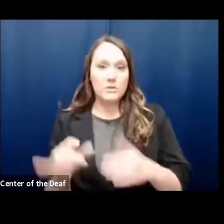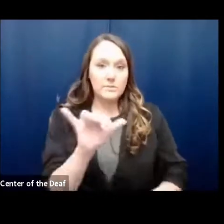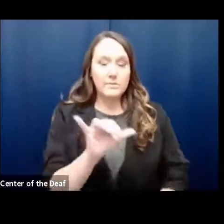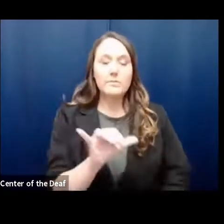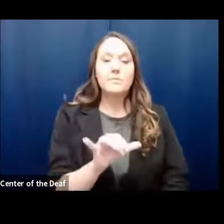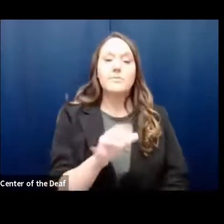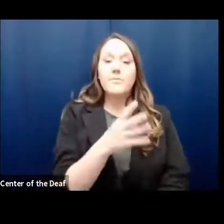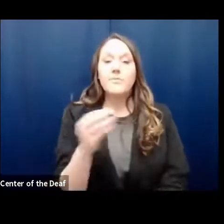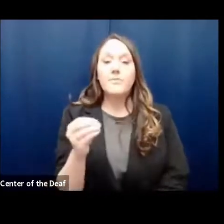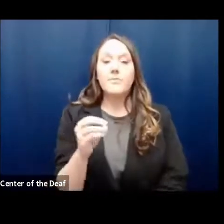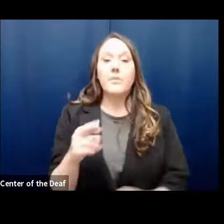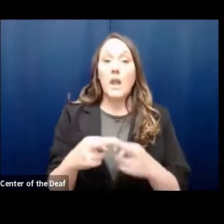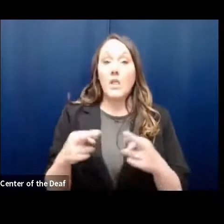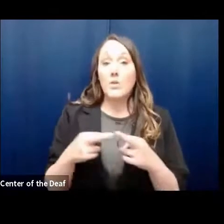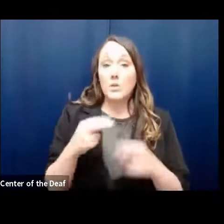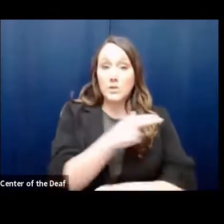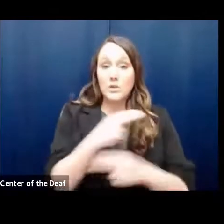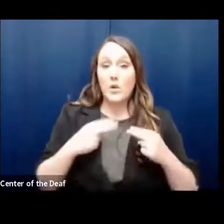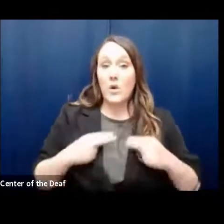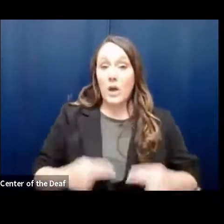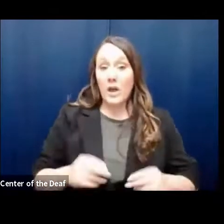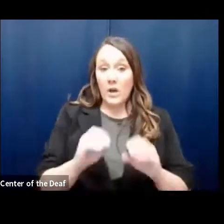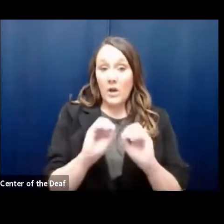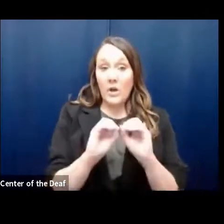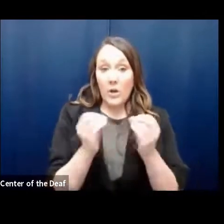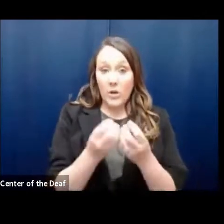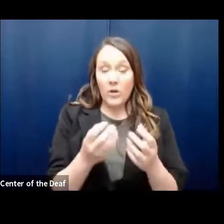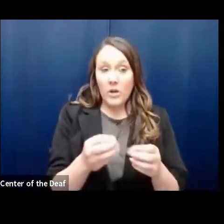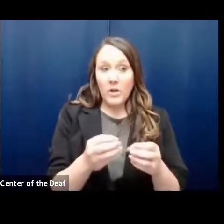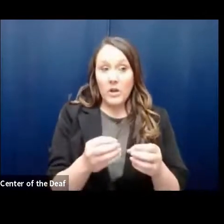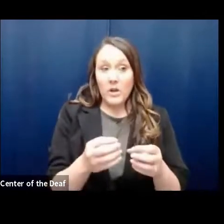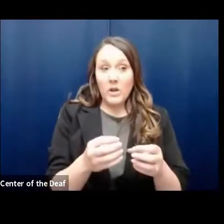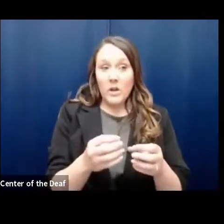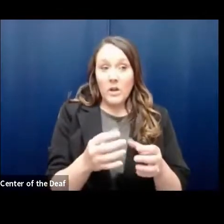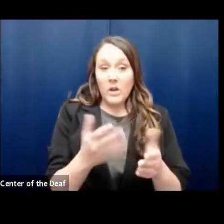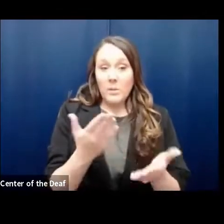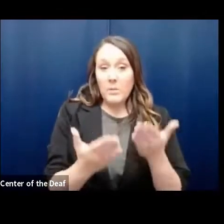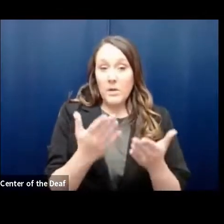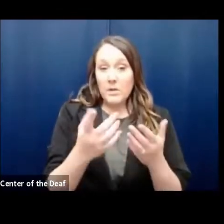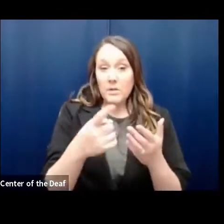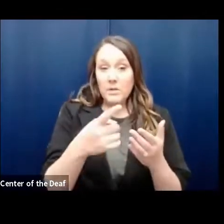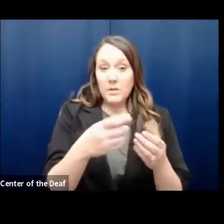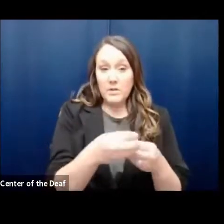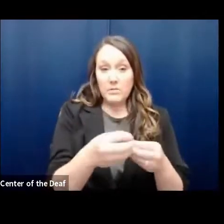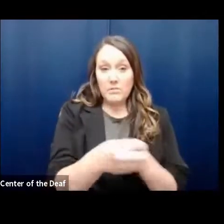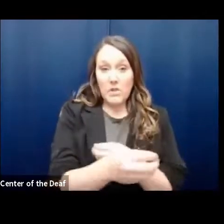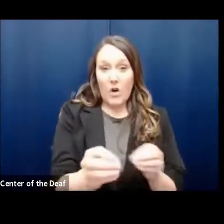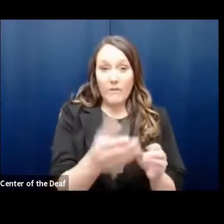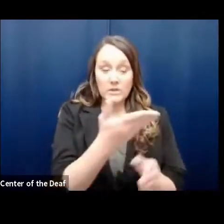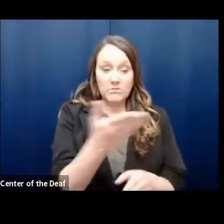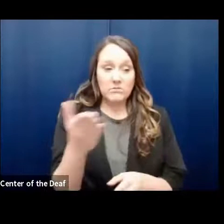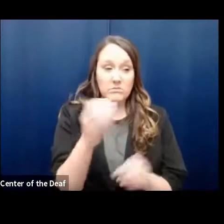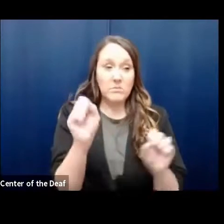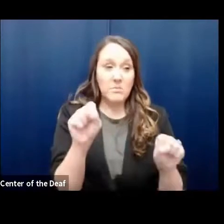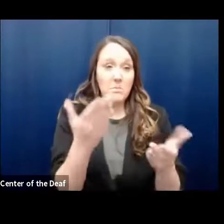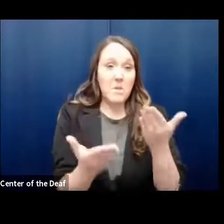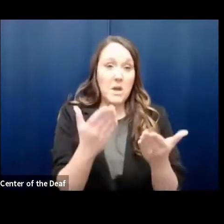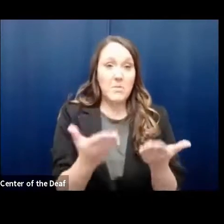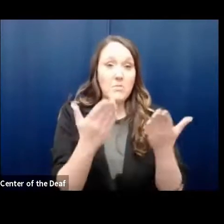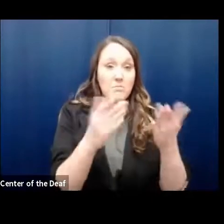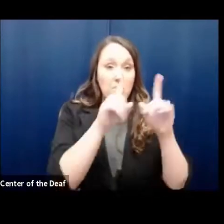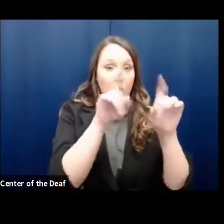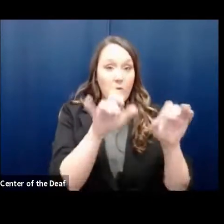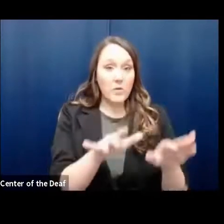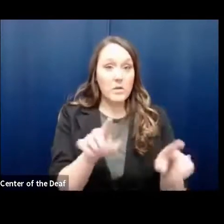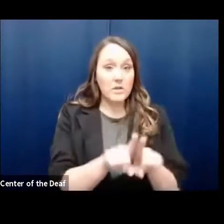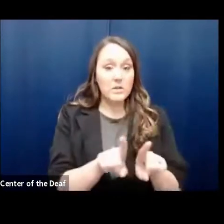yeah, and the East and the regional health offices, the other surrounding counties may also be offering testing. You can look at those as well. From Brian